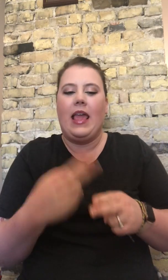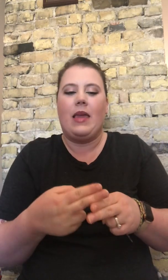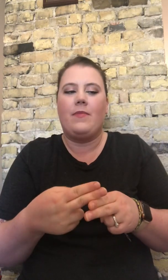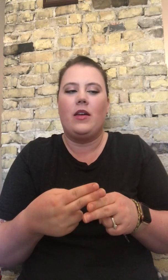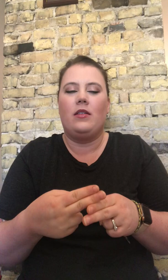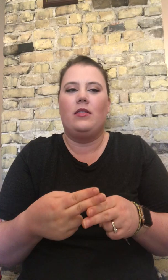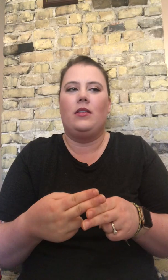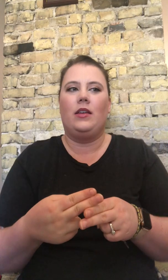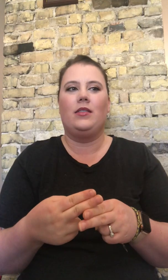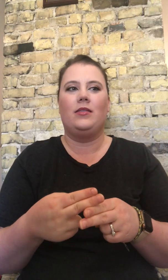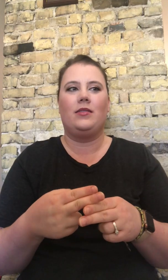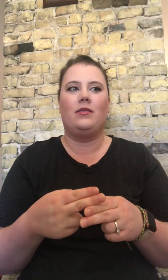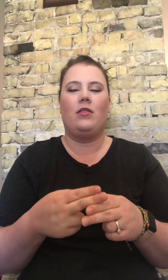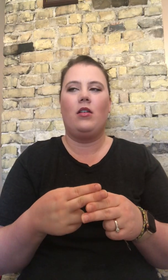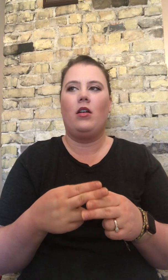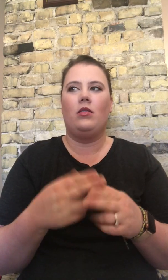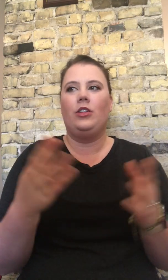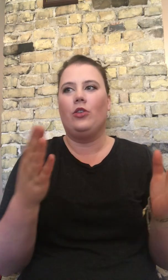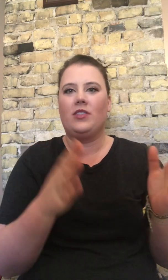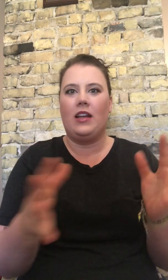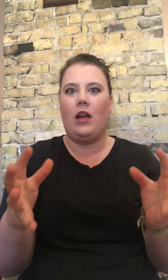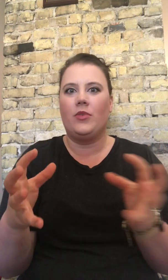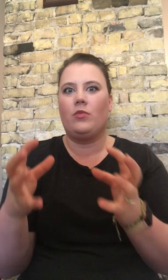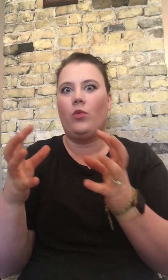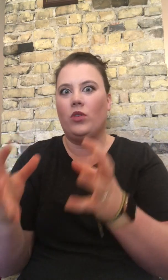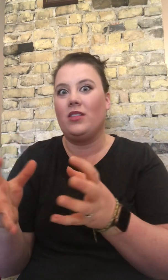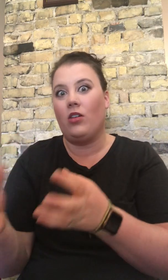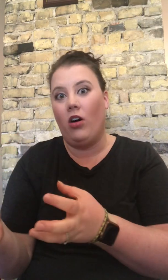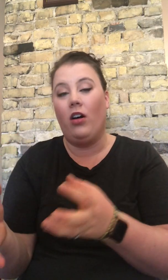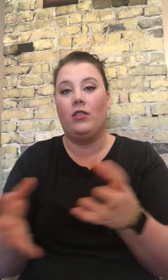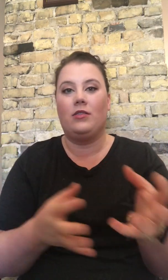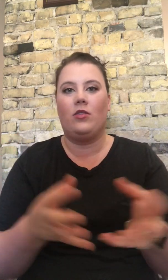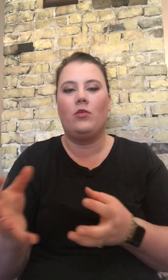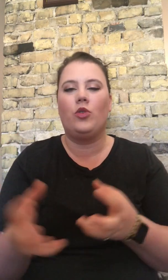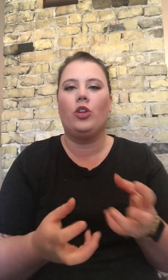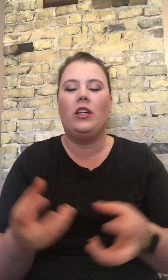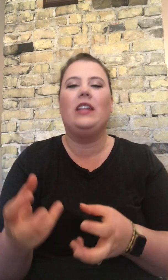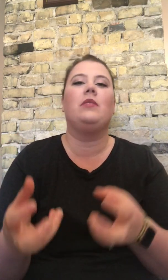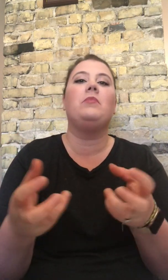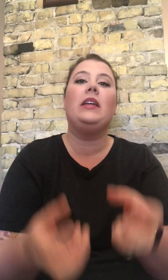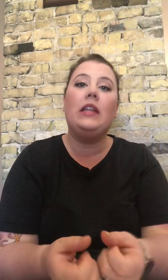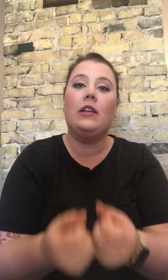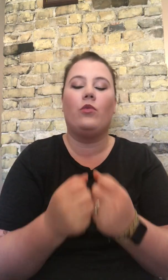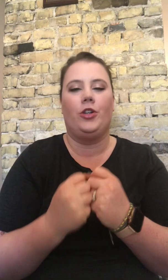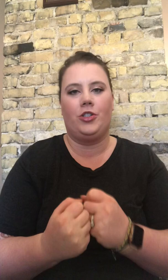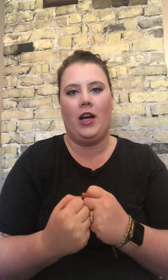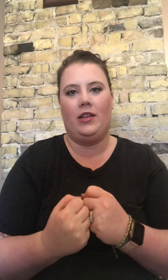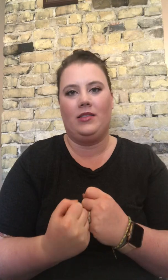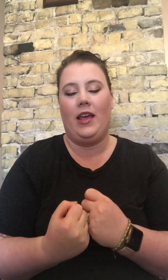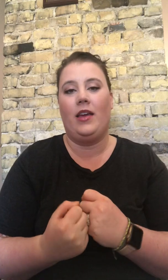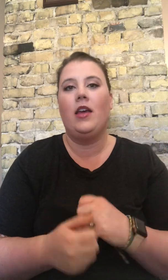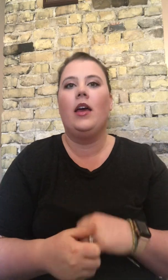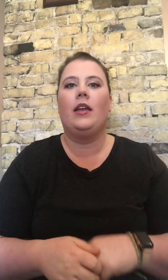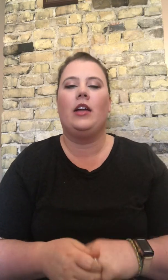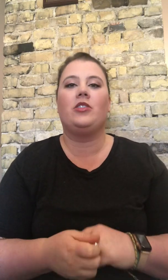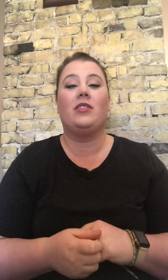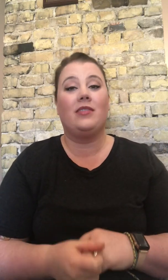name is, you know, synonymous with what's it called. So that you're looking at the meaning of what you're trying to say and not just the sign.